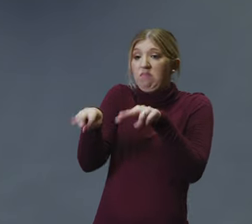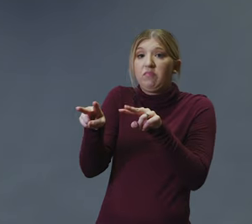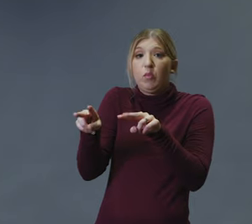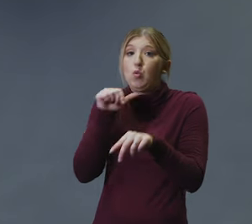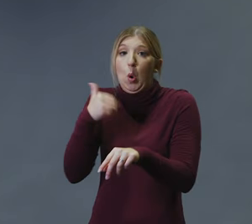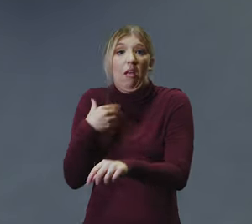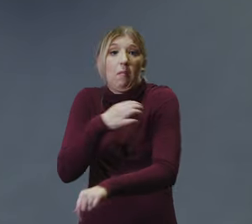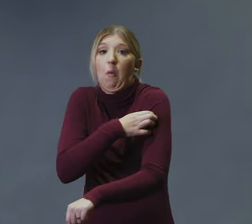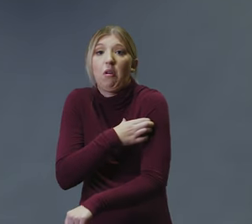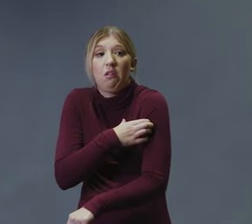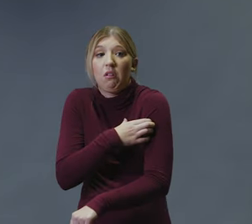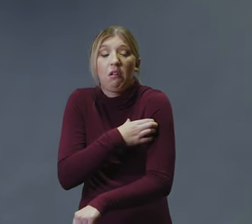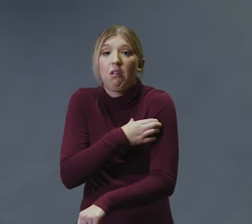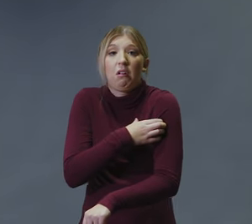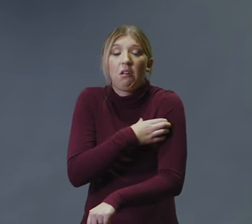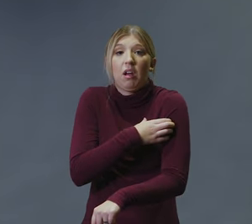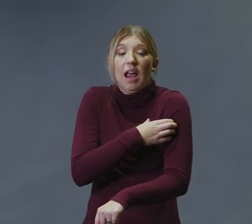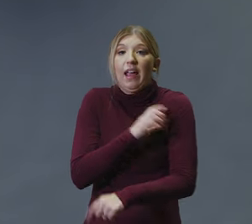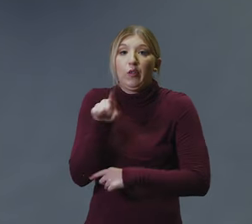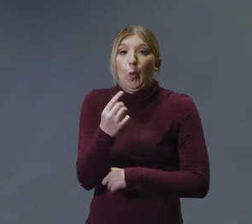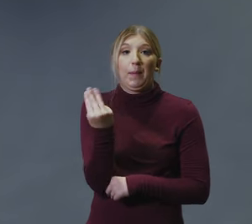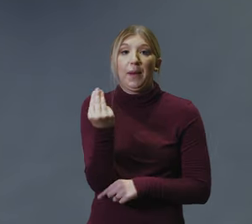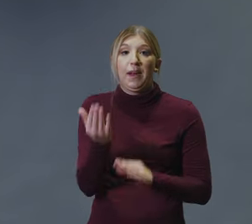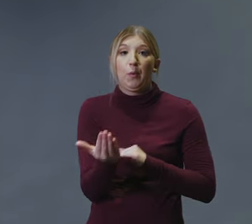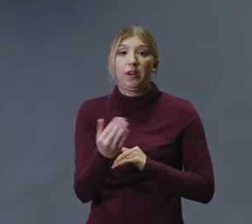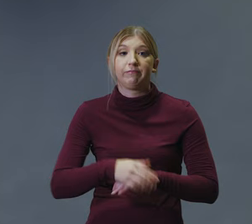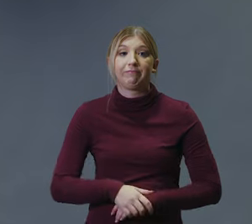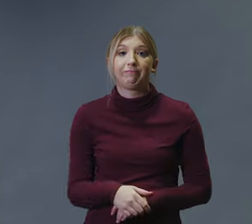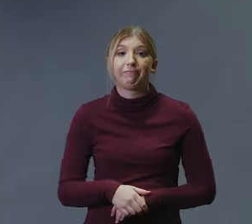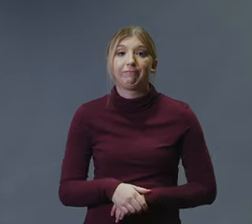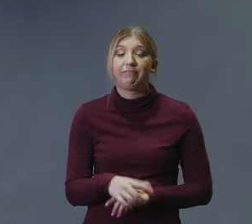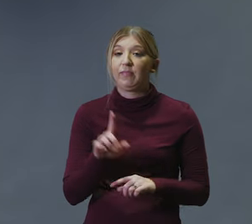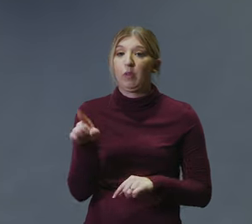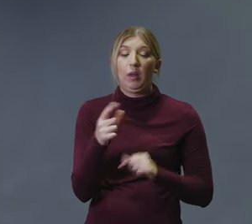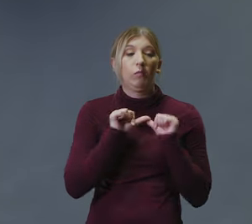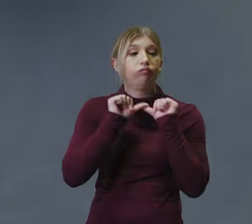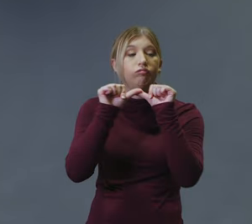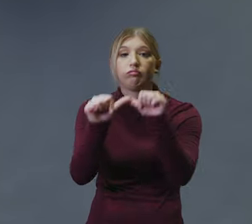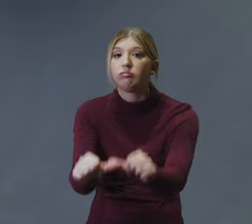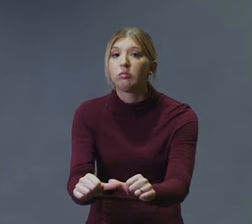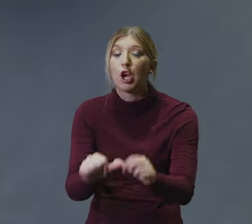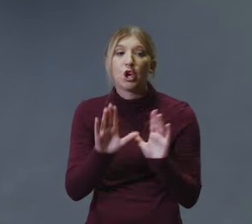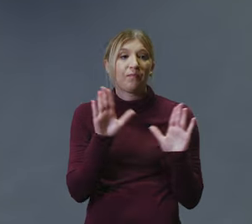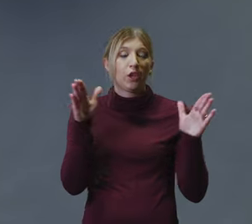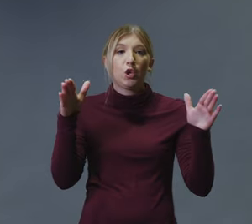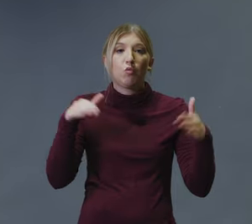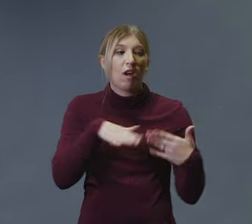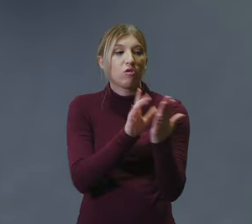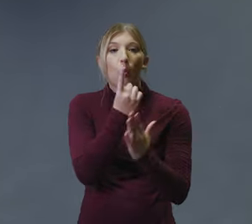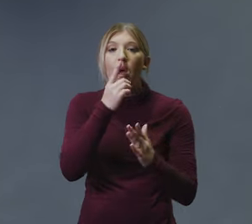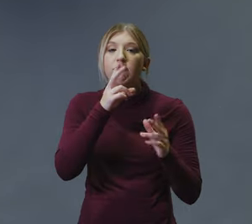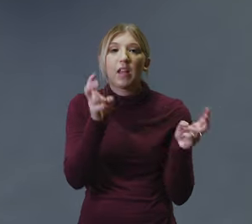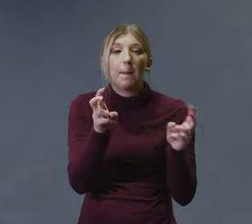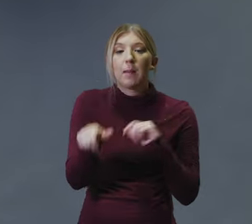it. And all of that is just on a Monday morning. As soon as you address one topic, another one pops up.